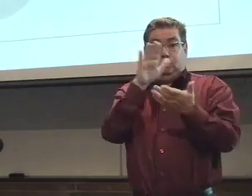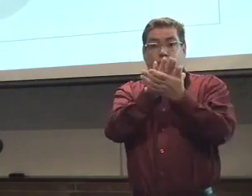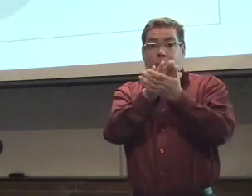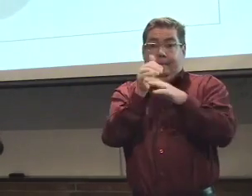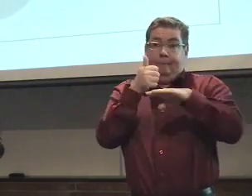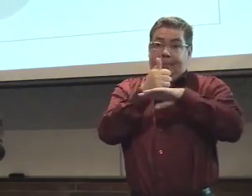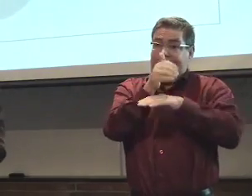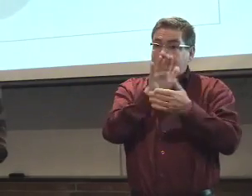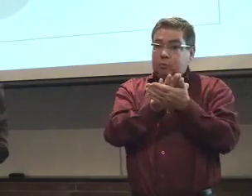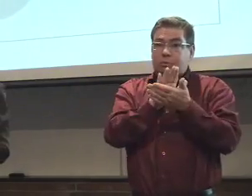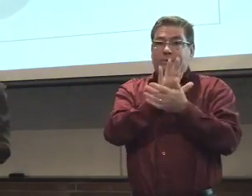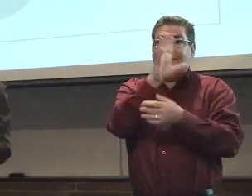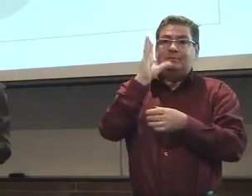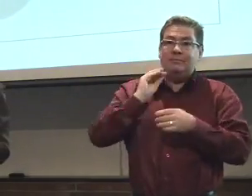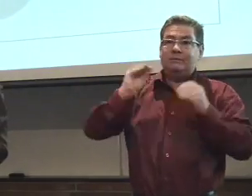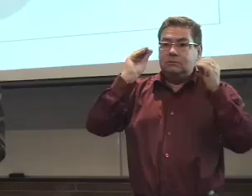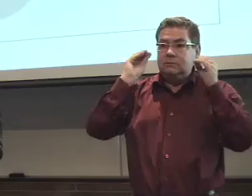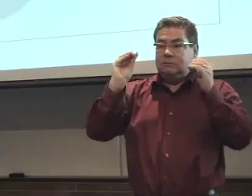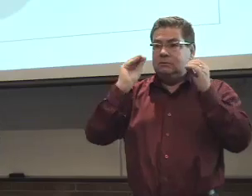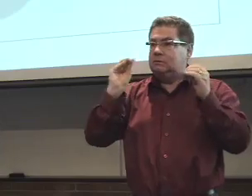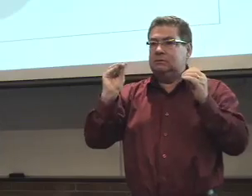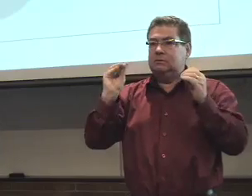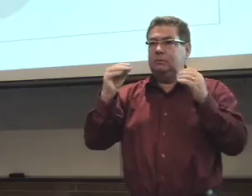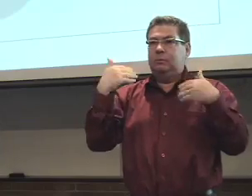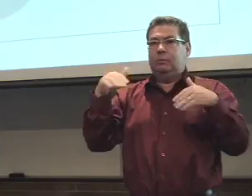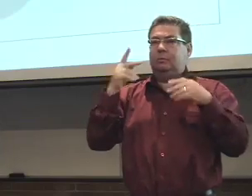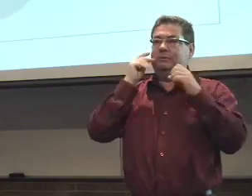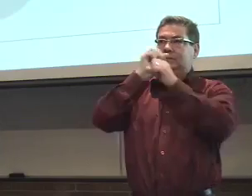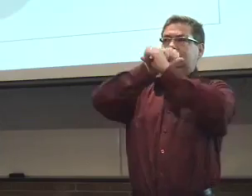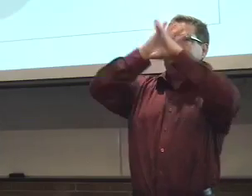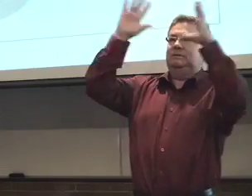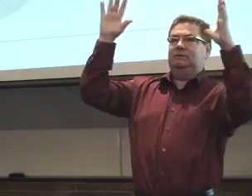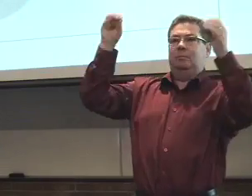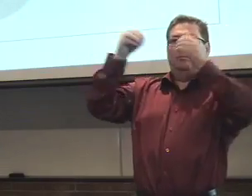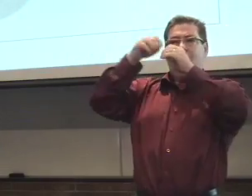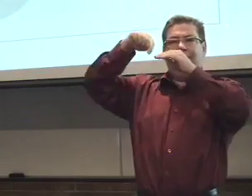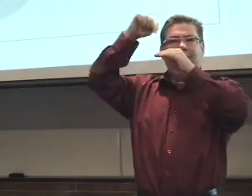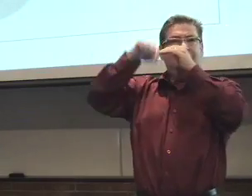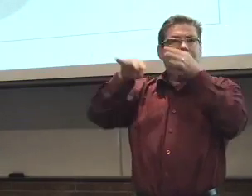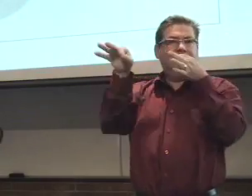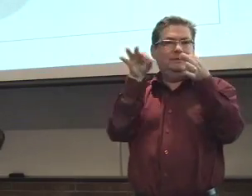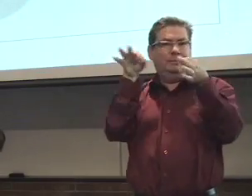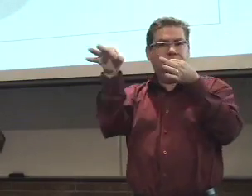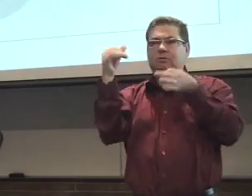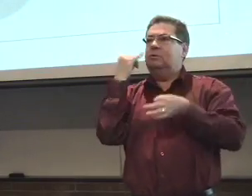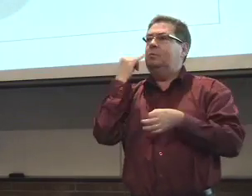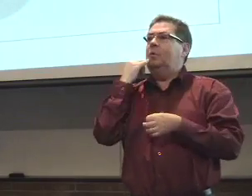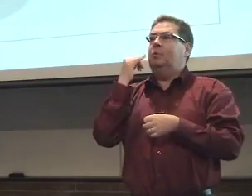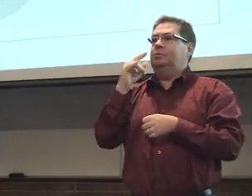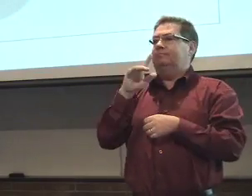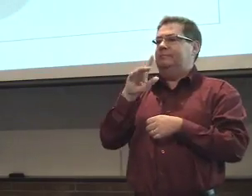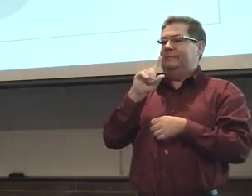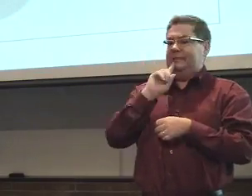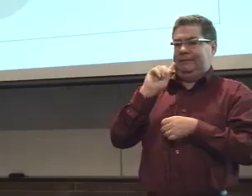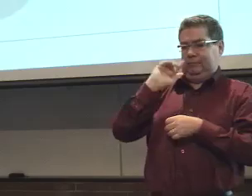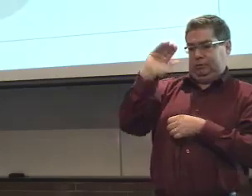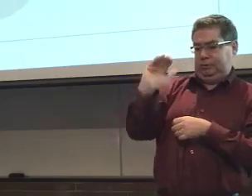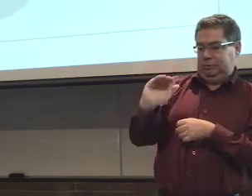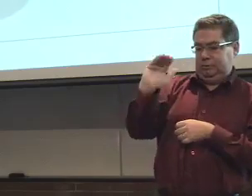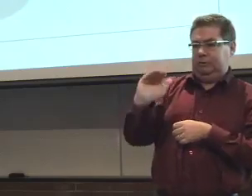school. So suppose this is a deaf child's year. The pie shape represents